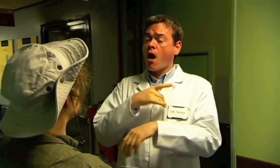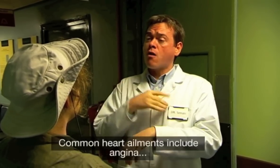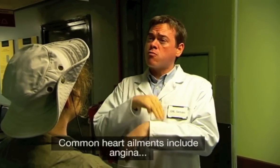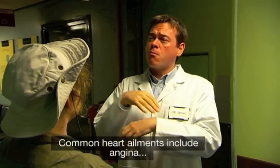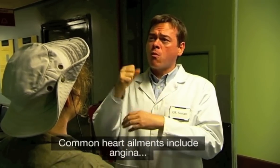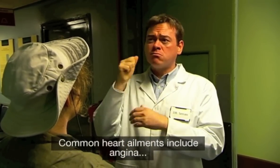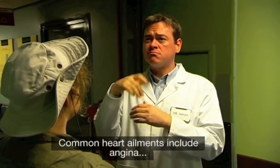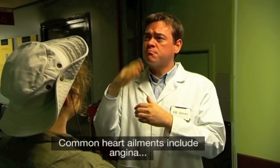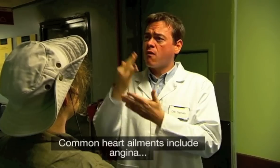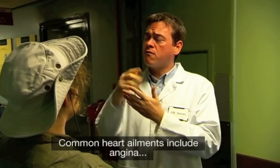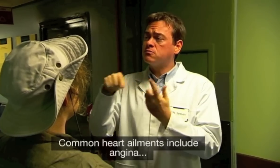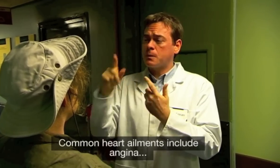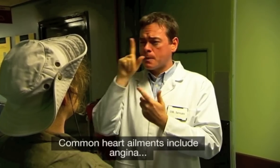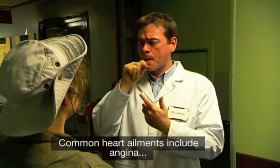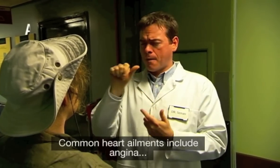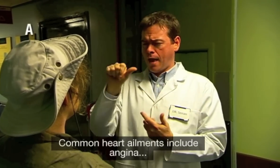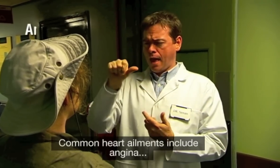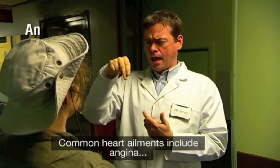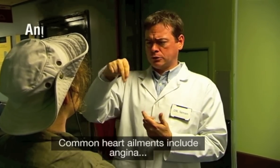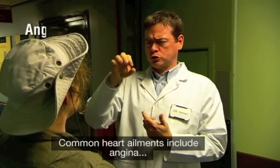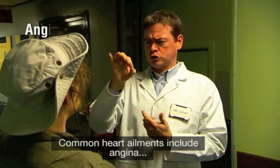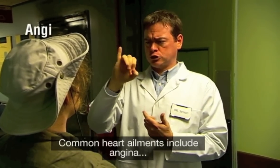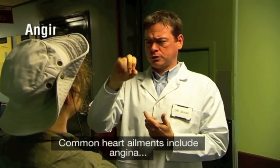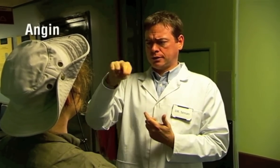Common heart ailments include angina,